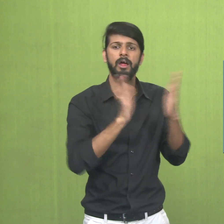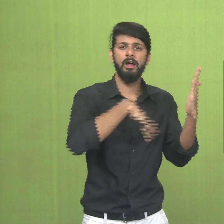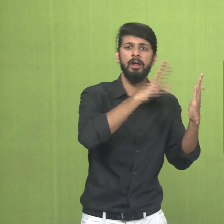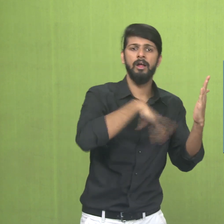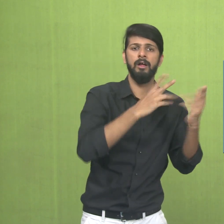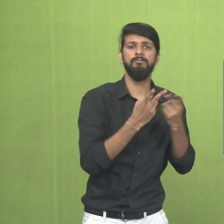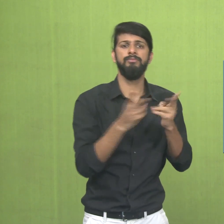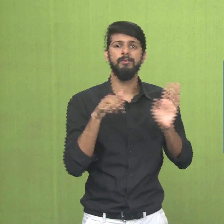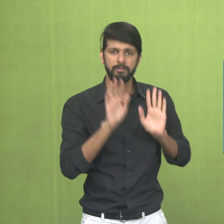lamp soot.